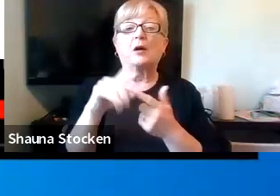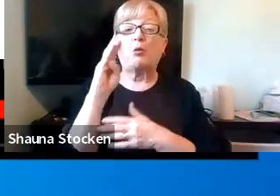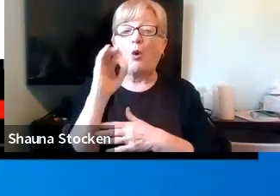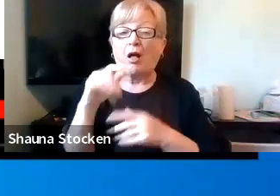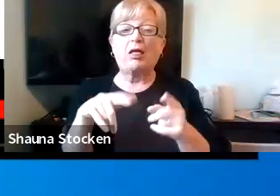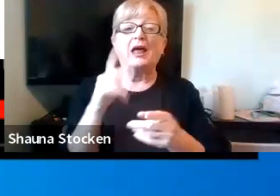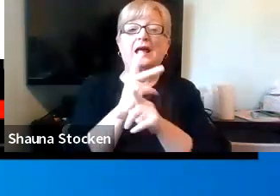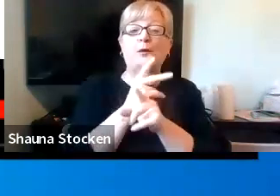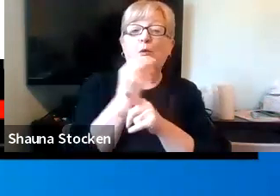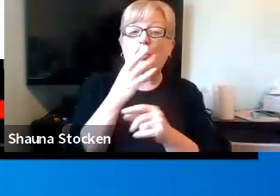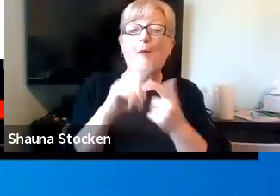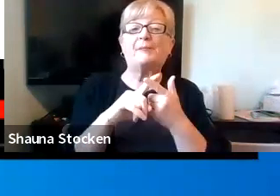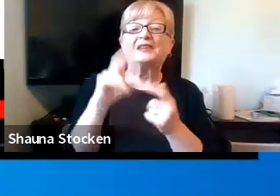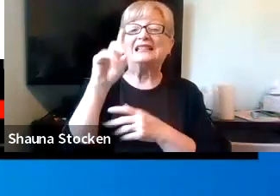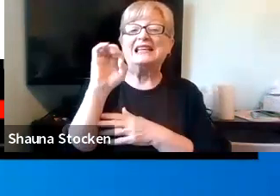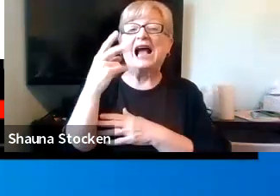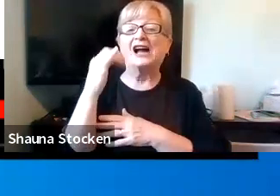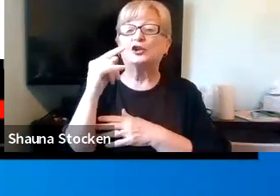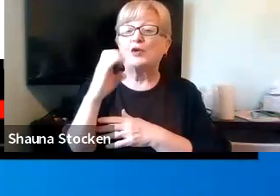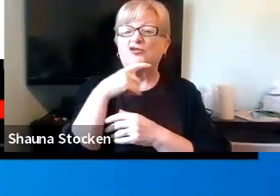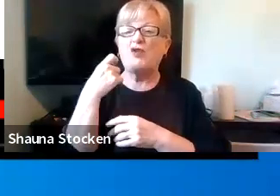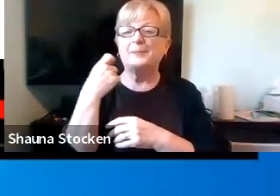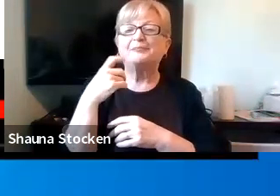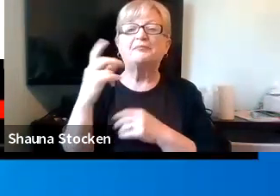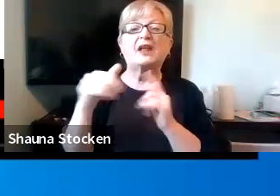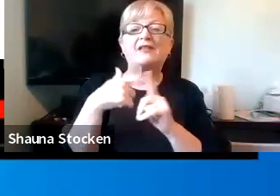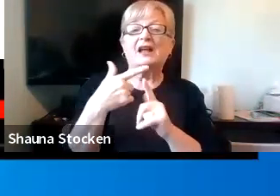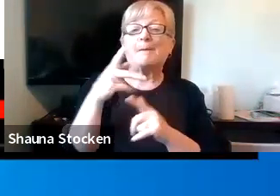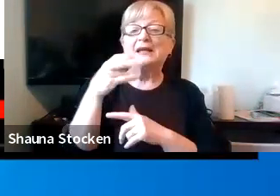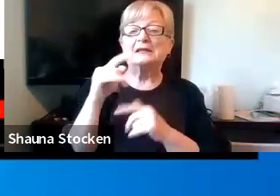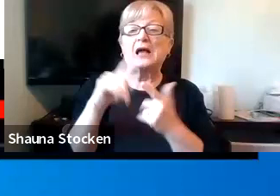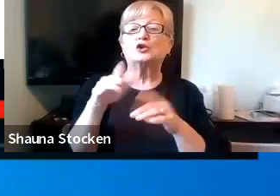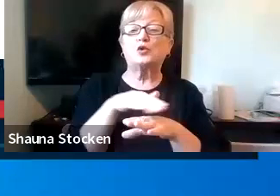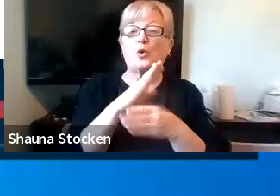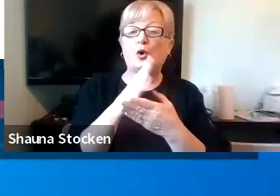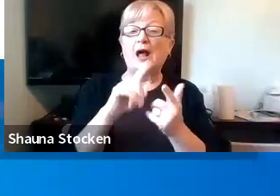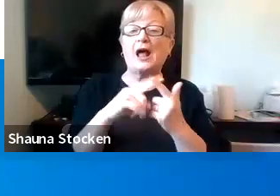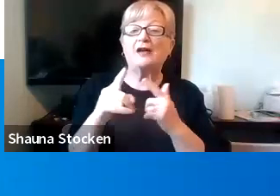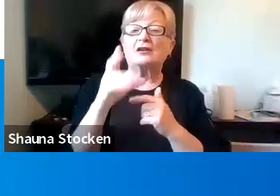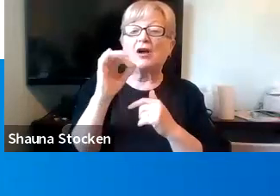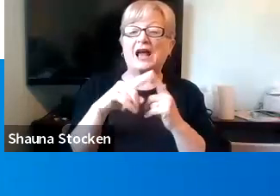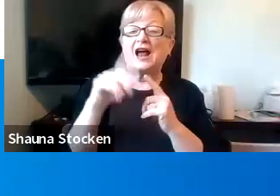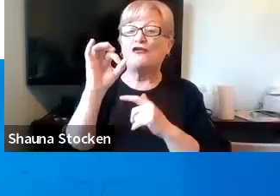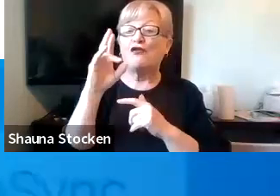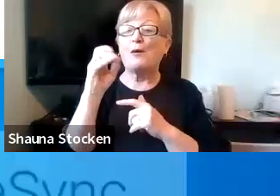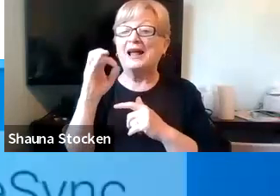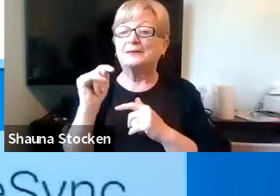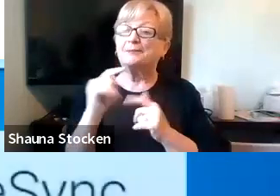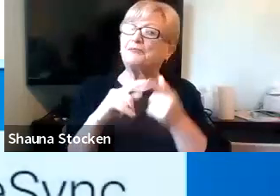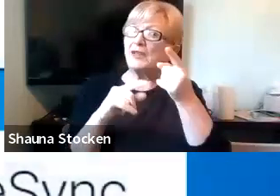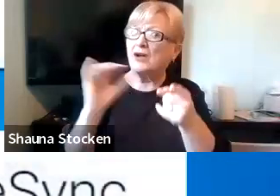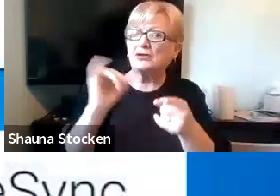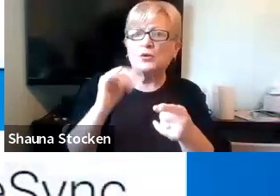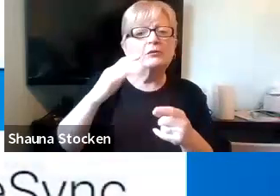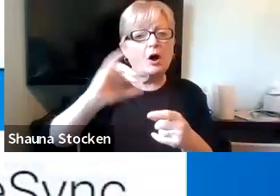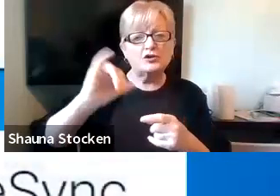warm, dehydrate, pizza, slow cook, defrost, and ferment. This is also a smart device.